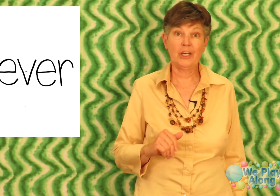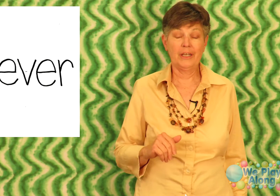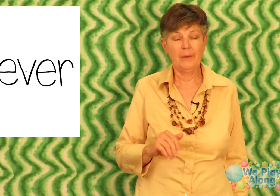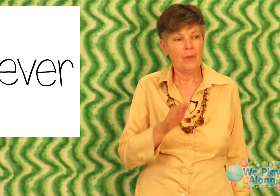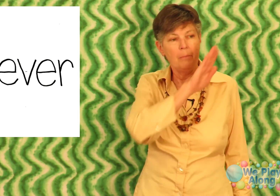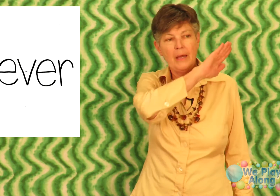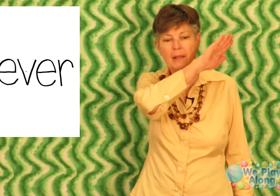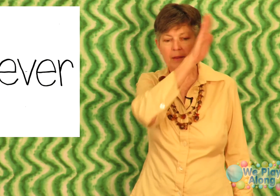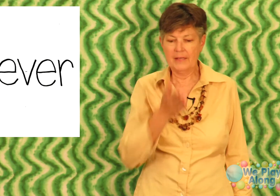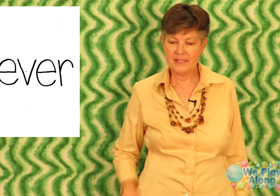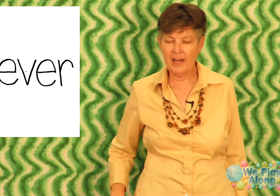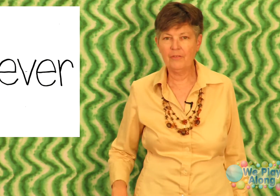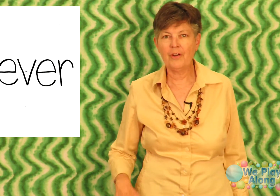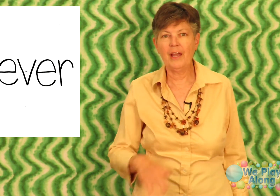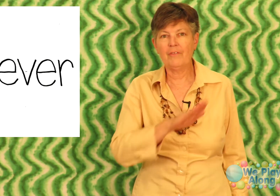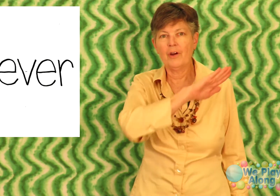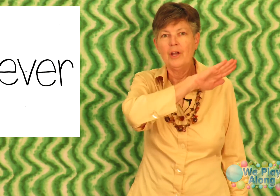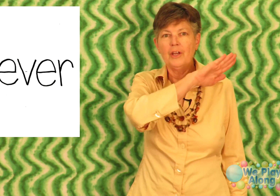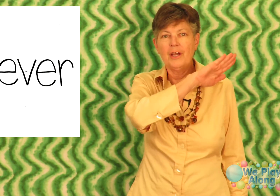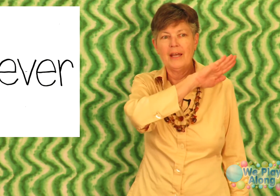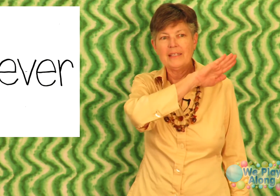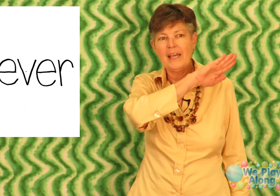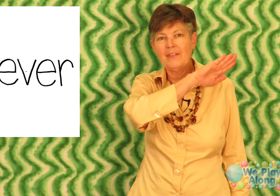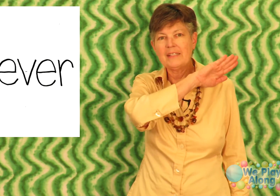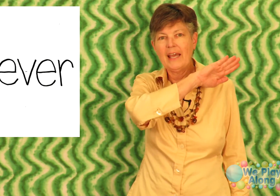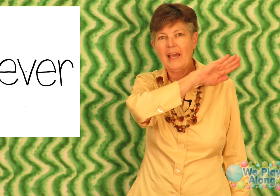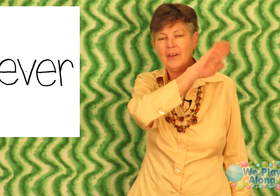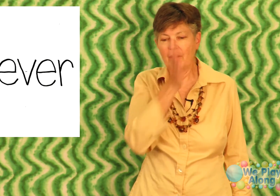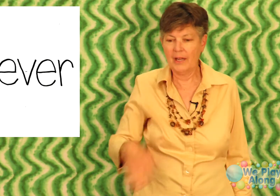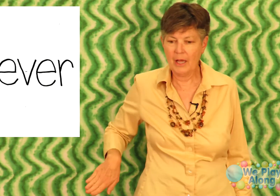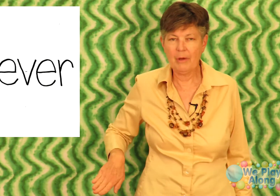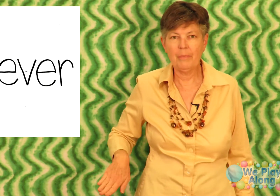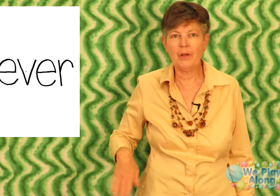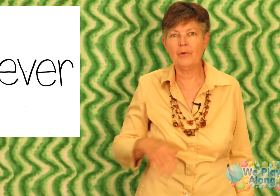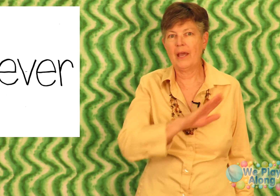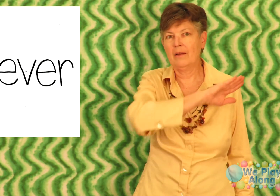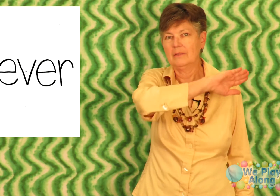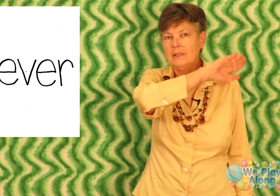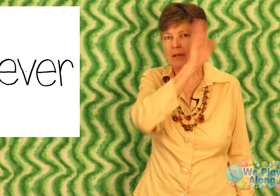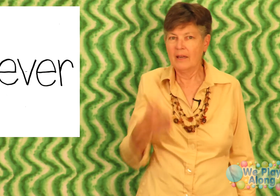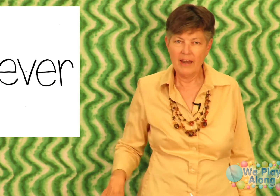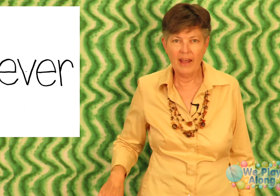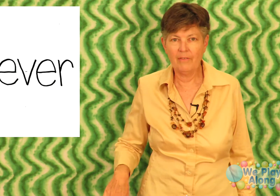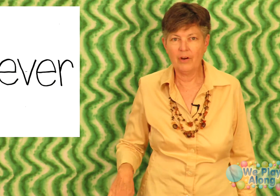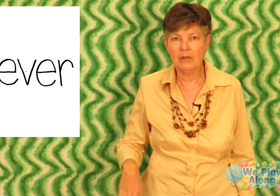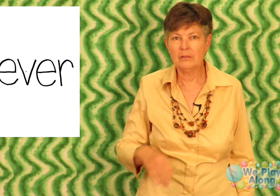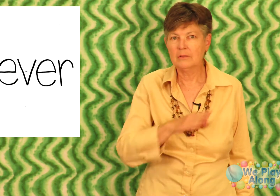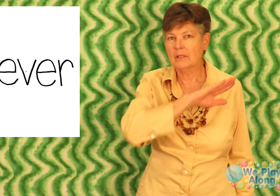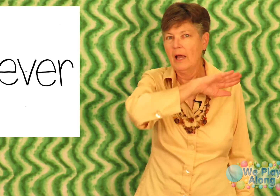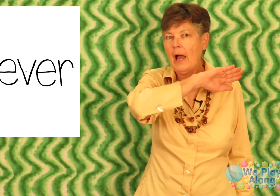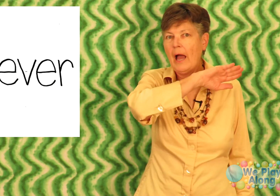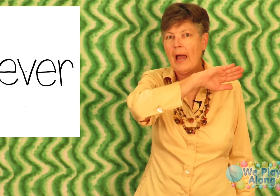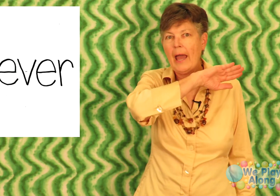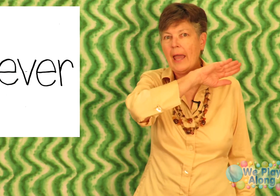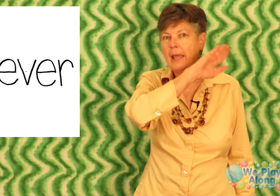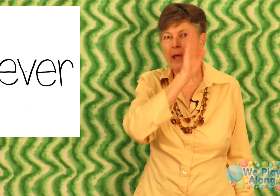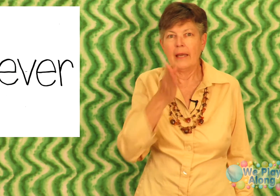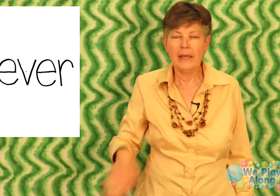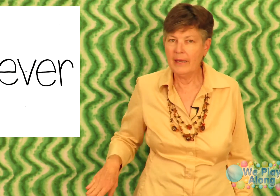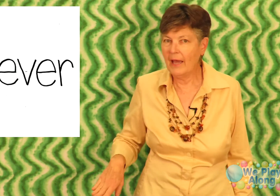sorry, but the sign for never, you're going to take this hand and you're going to come up and go down. Never. I